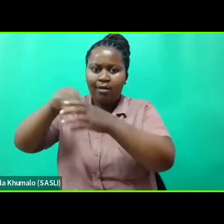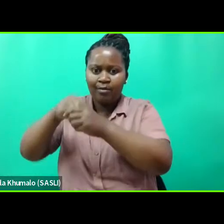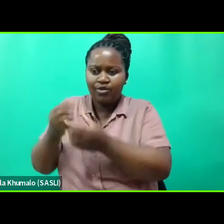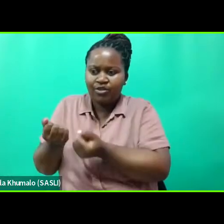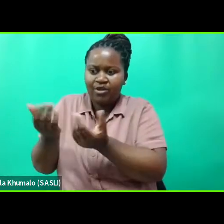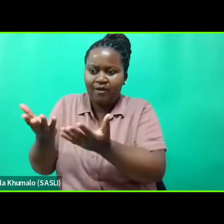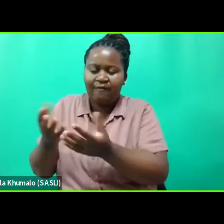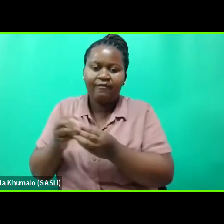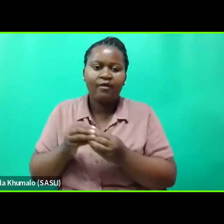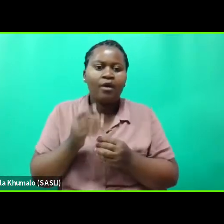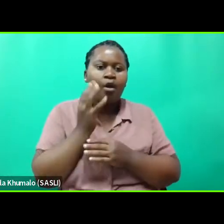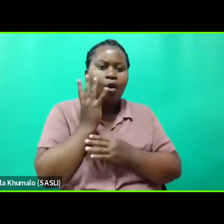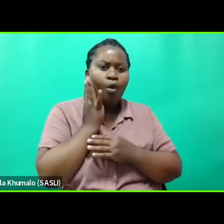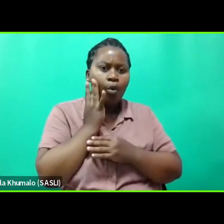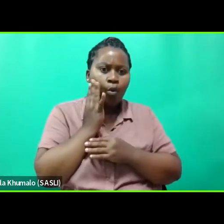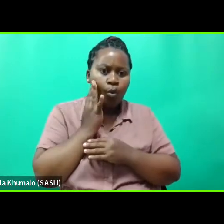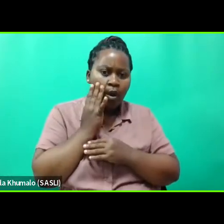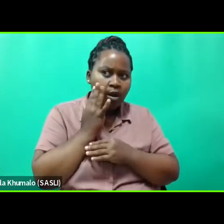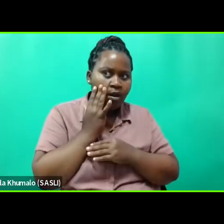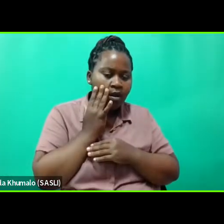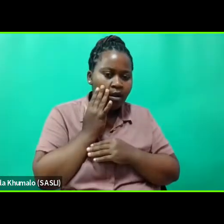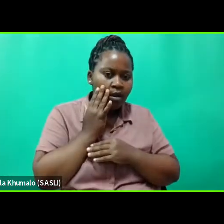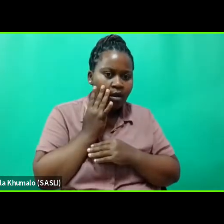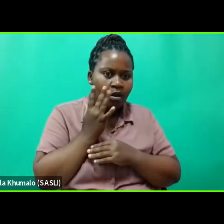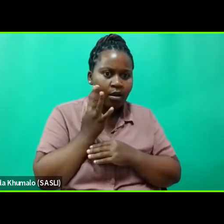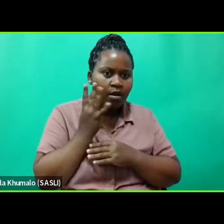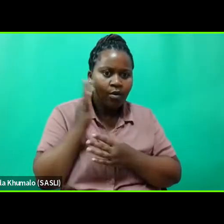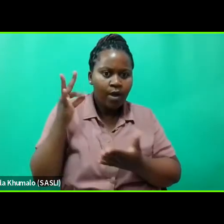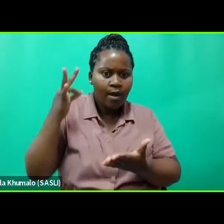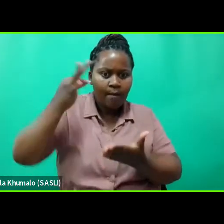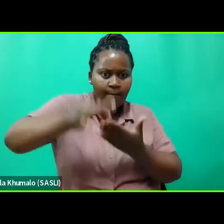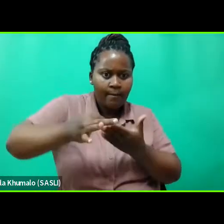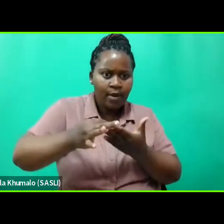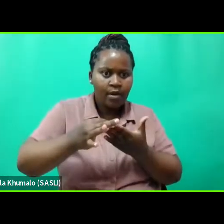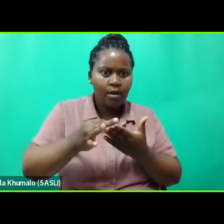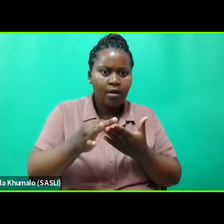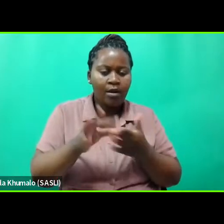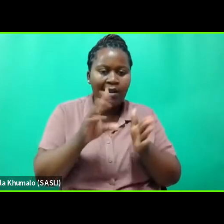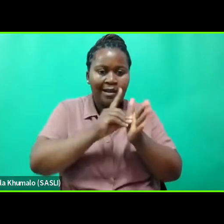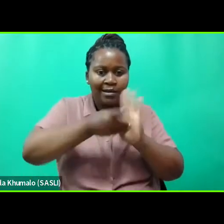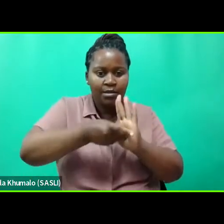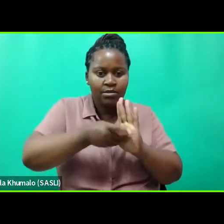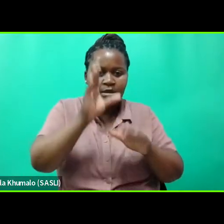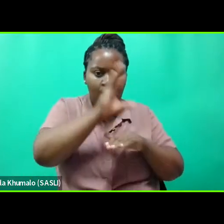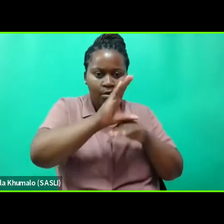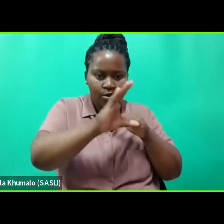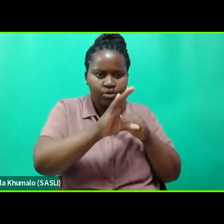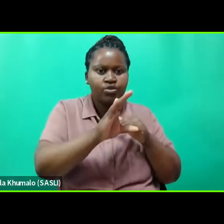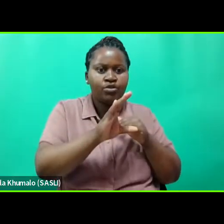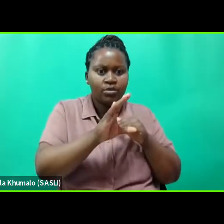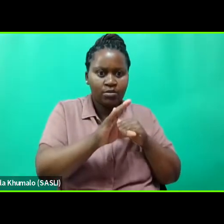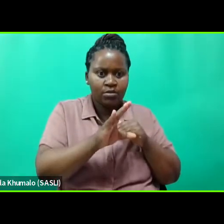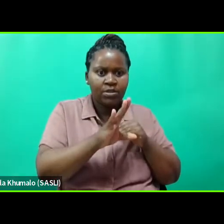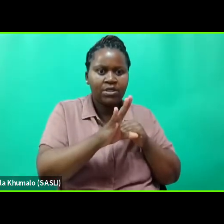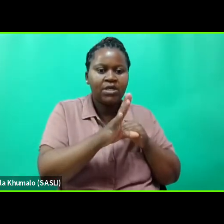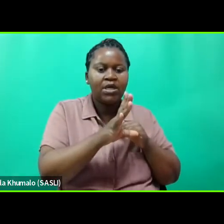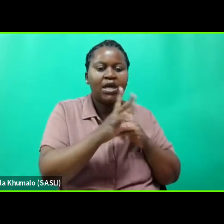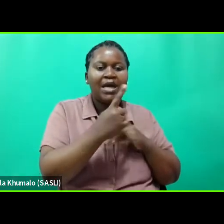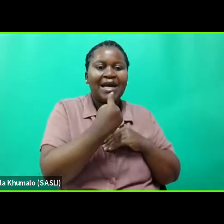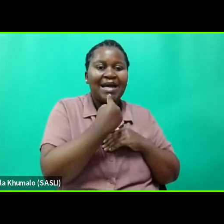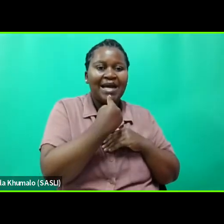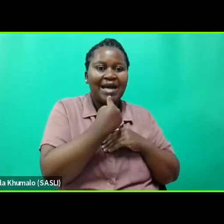When I first applied to the Design College, we did go to the interview